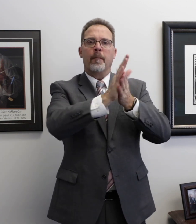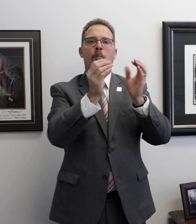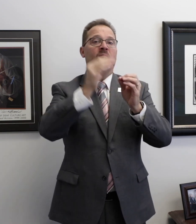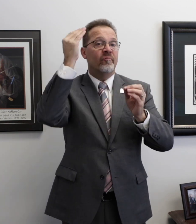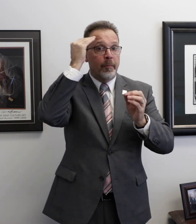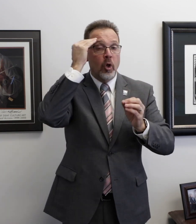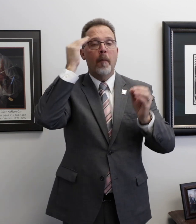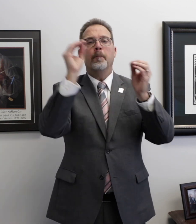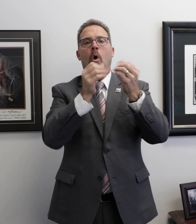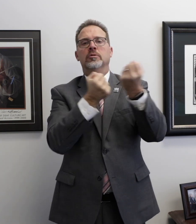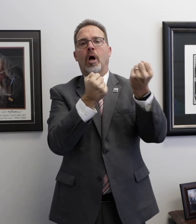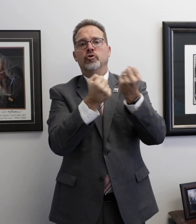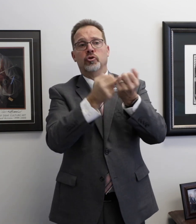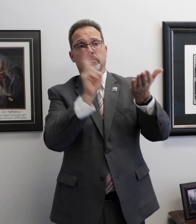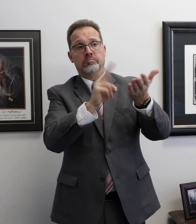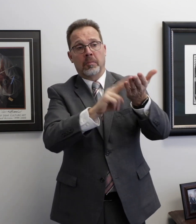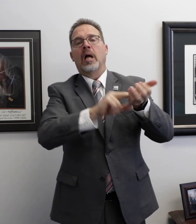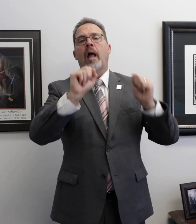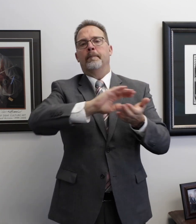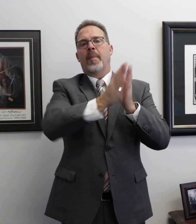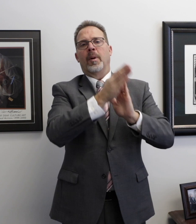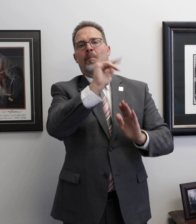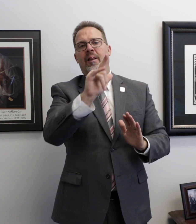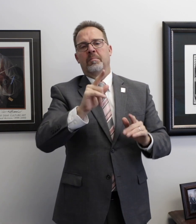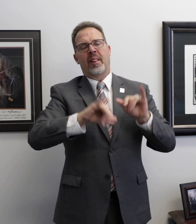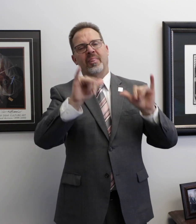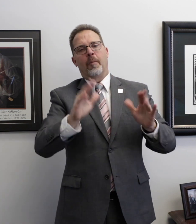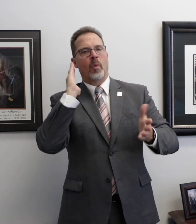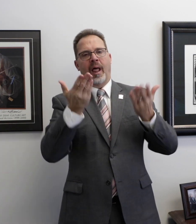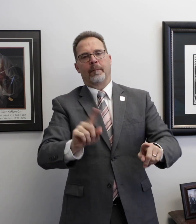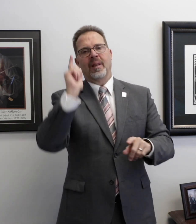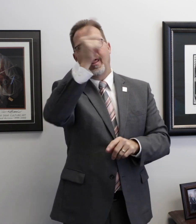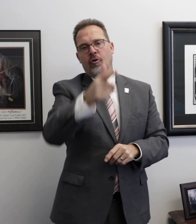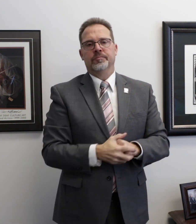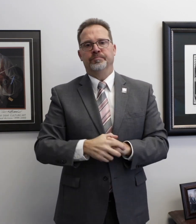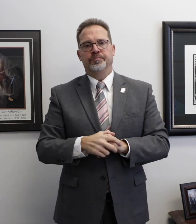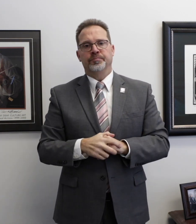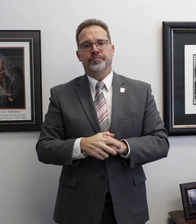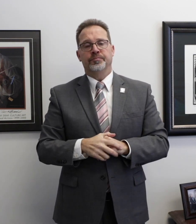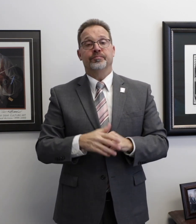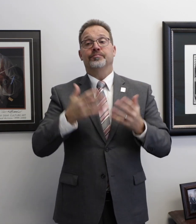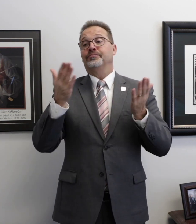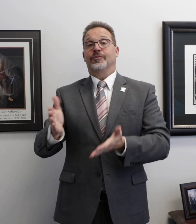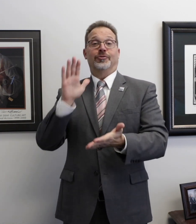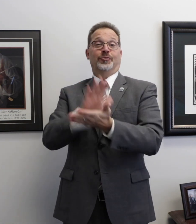there are enough senators and representatives to be in support, familiar enough with the bill to co-sponsor it, to put it through.